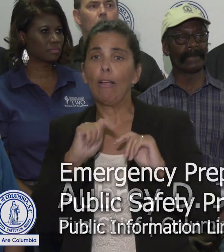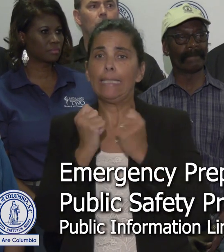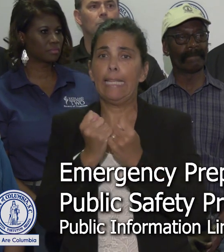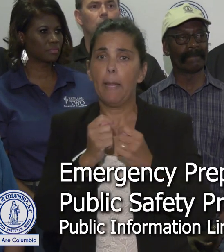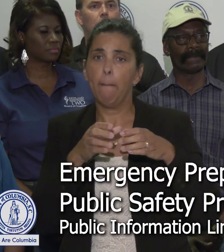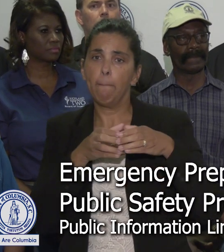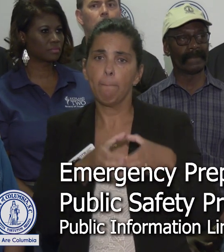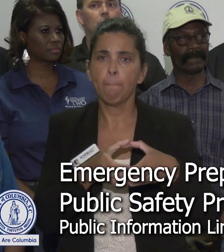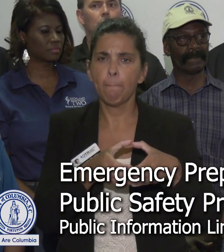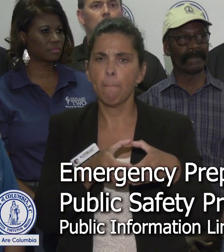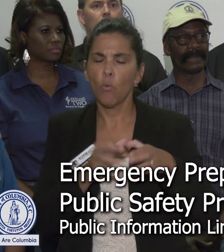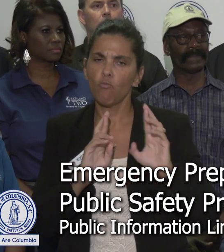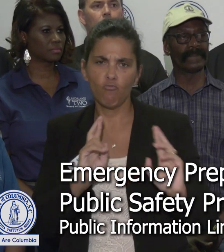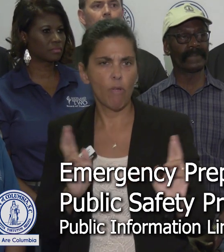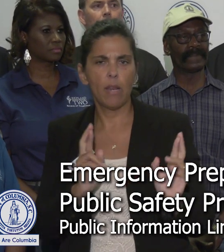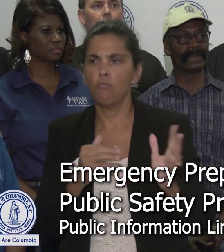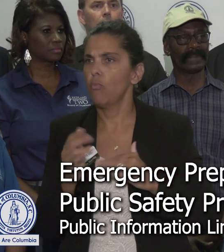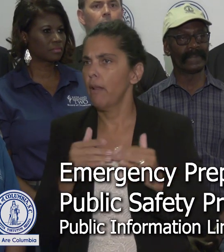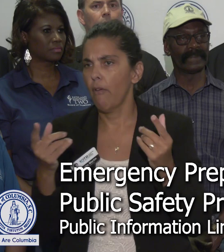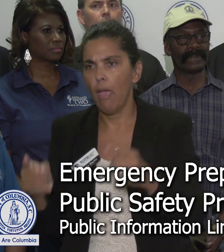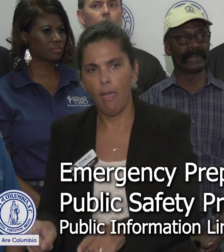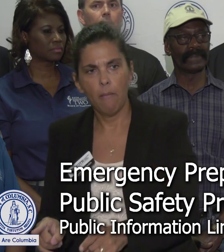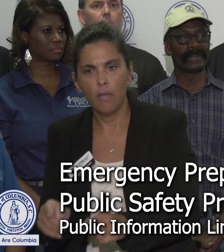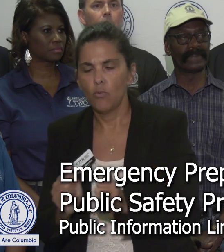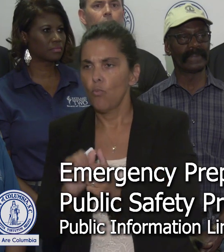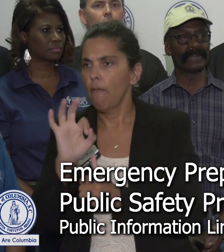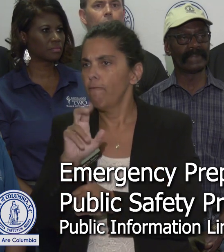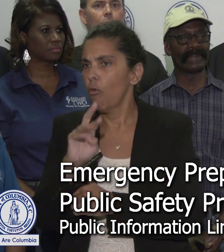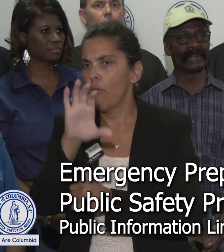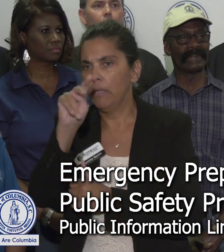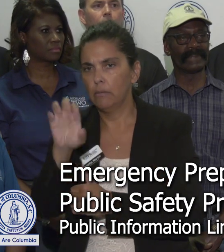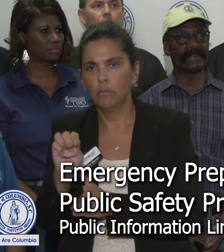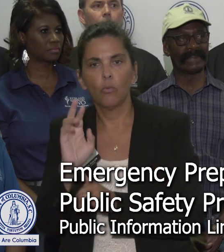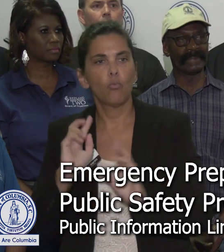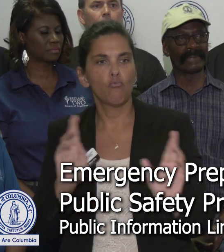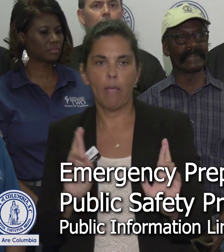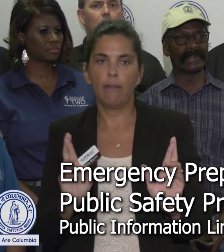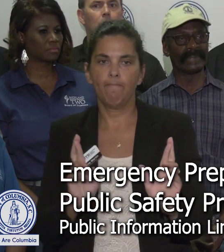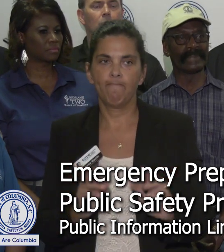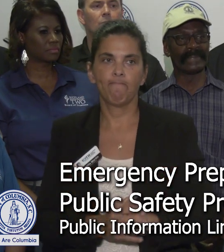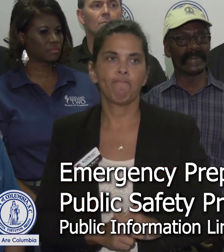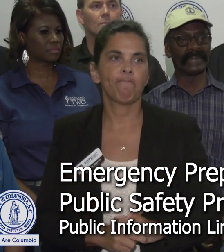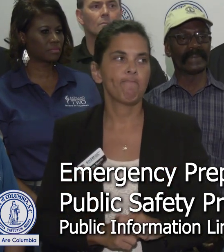ready. Whatever happens with Florence, we're ready and prepared to address it.